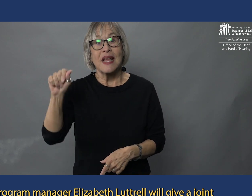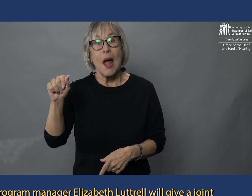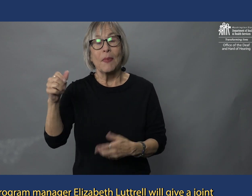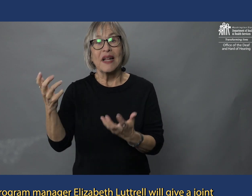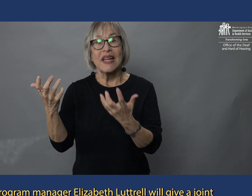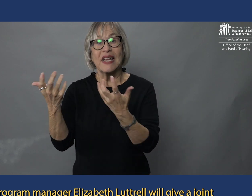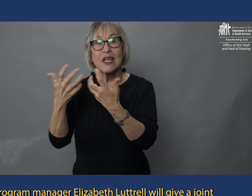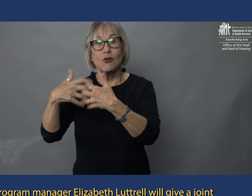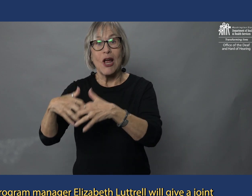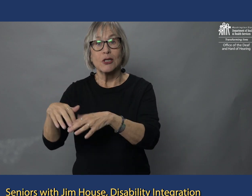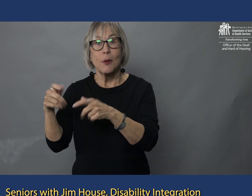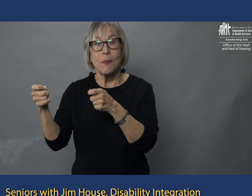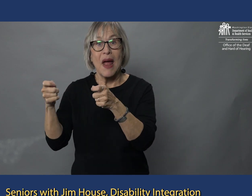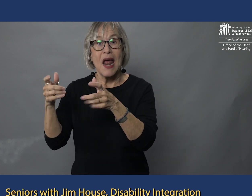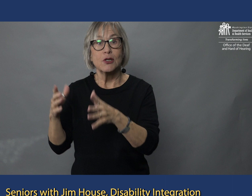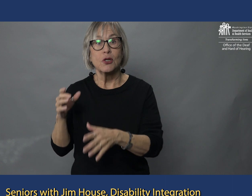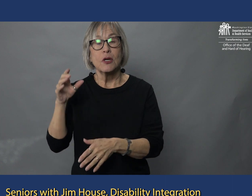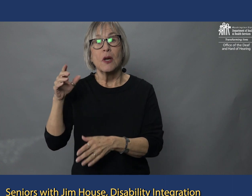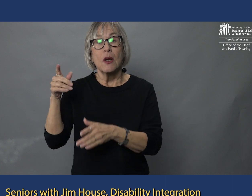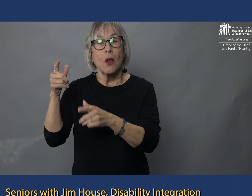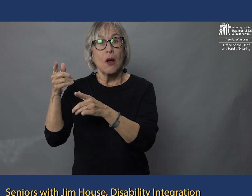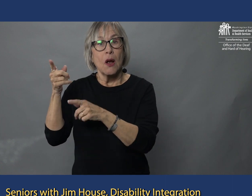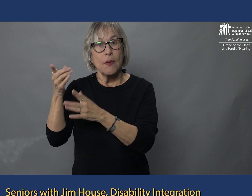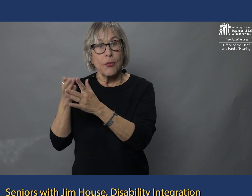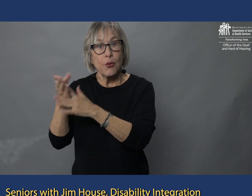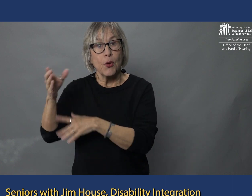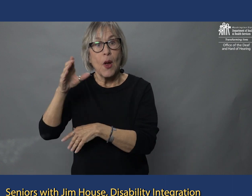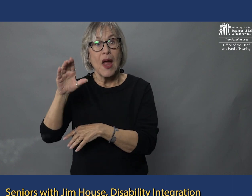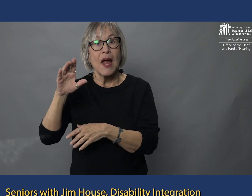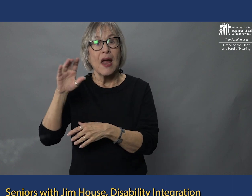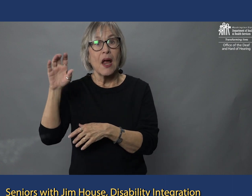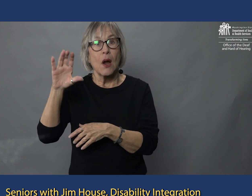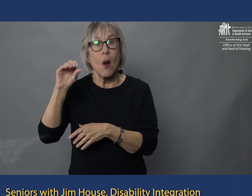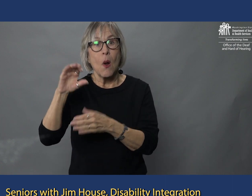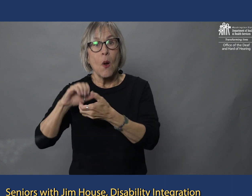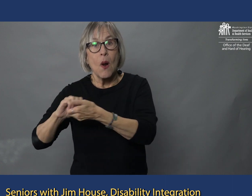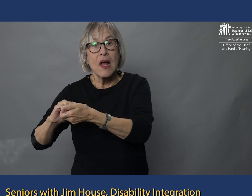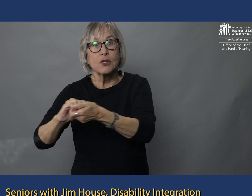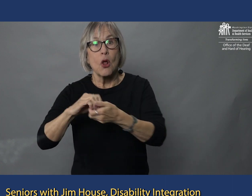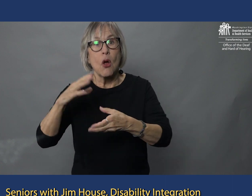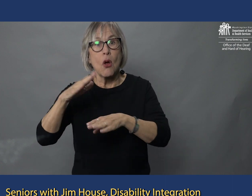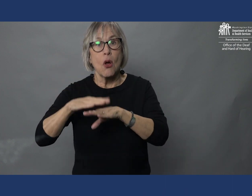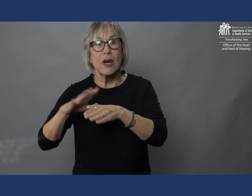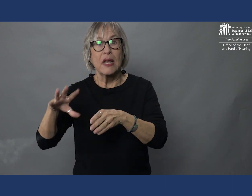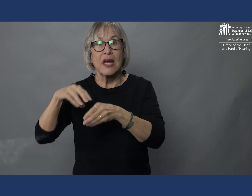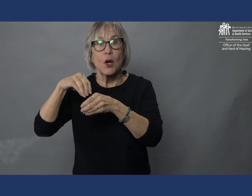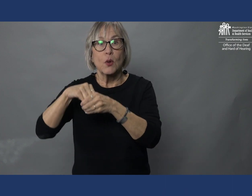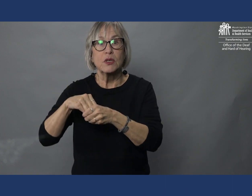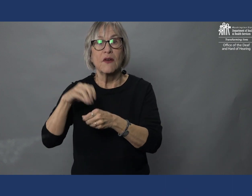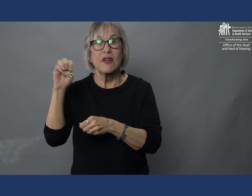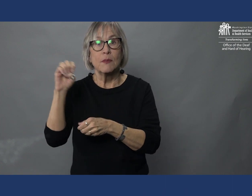to Vancouver deaf seniors with Jim House, Disability Integration Manager of the Coalition on Inclusive Emergency